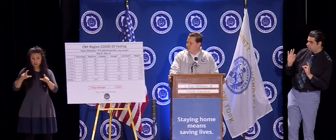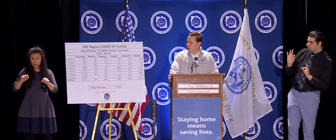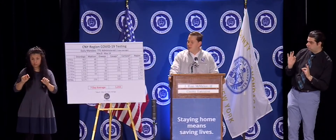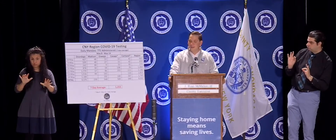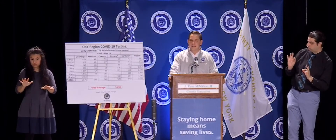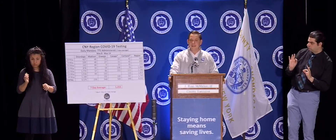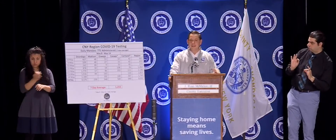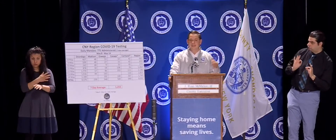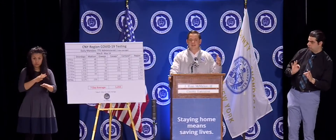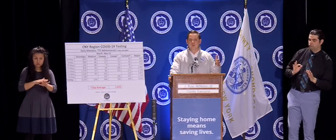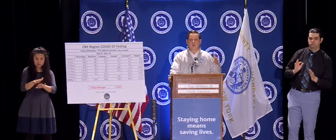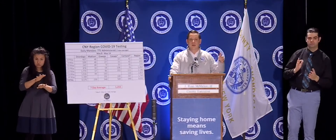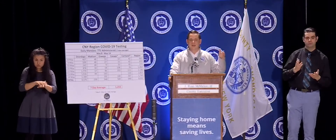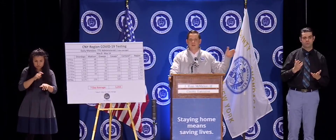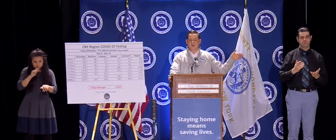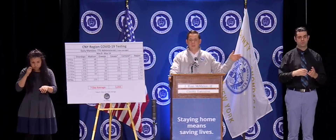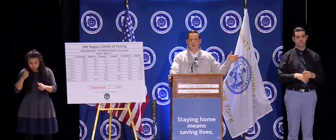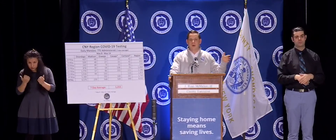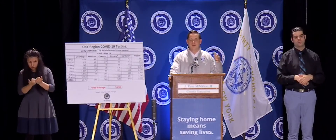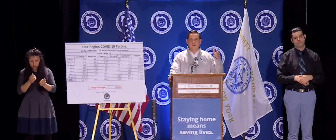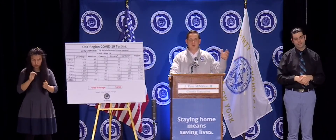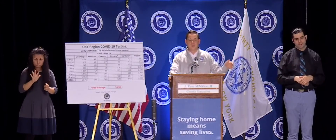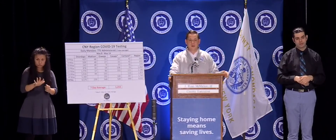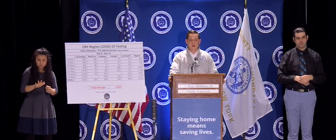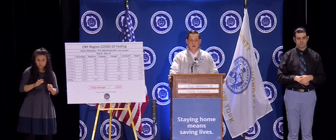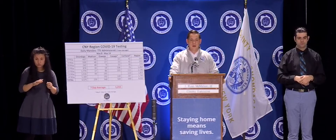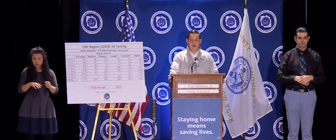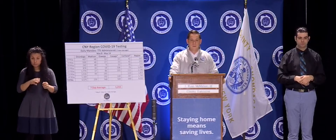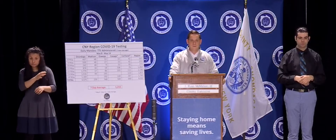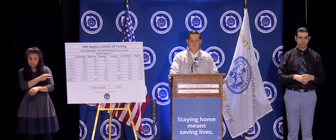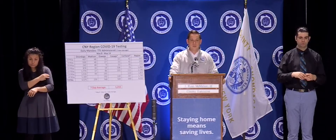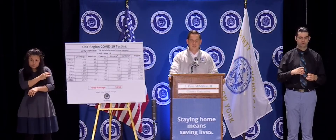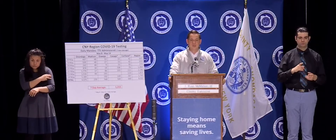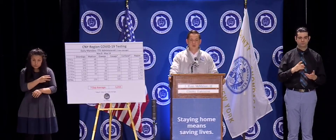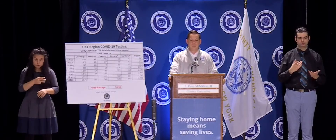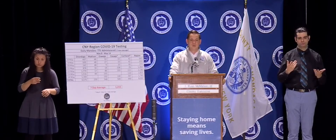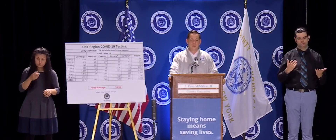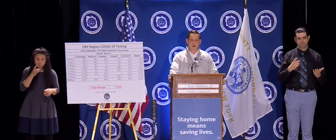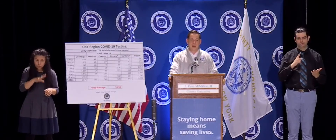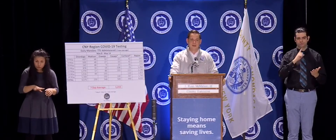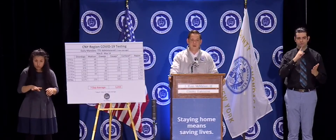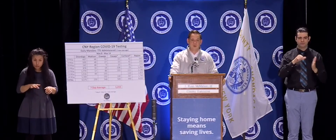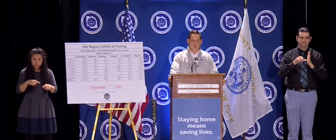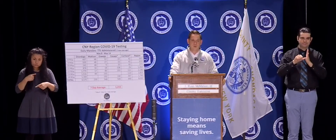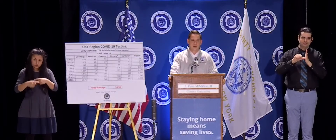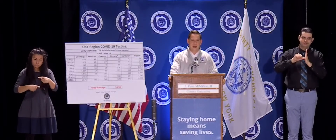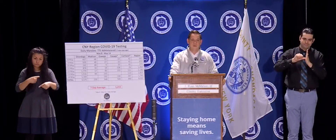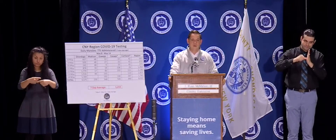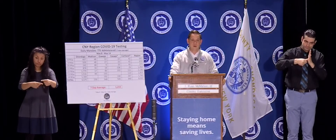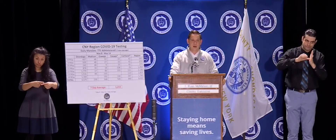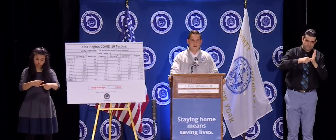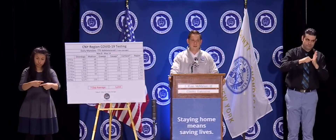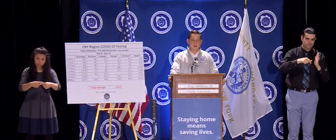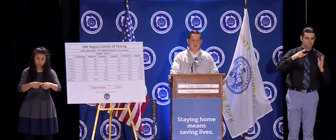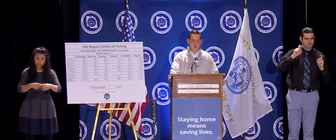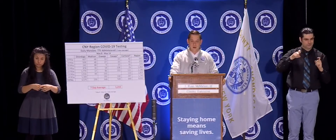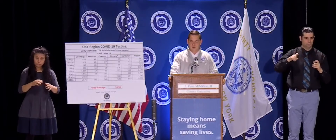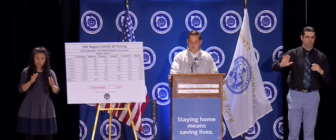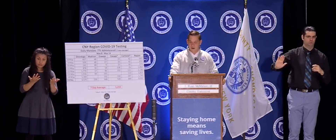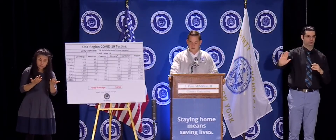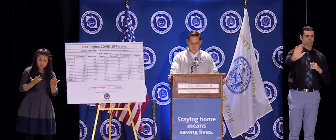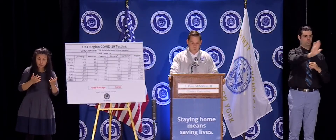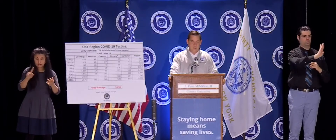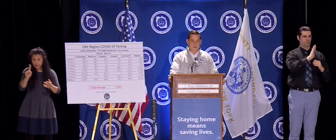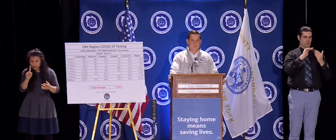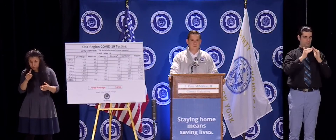But this is where we need the public to really continue to perform at a high level, which we have over the last